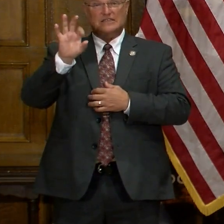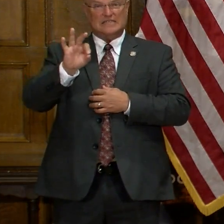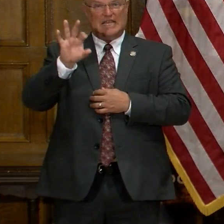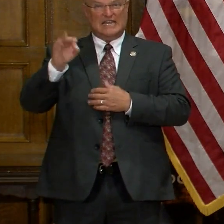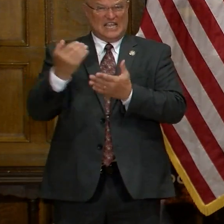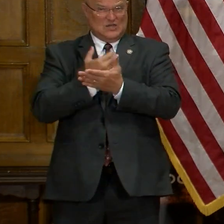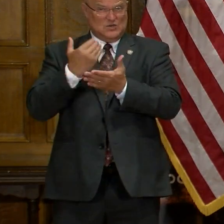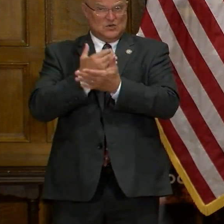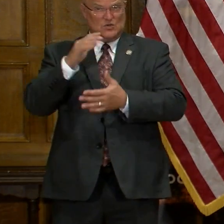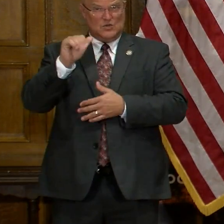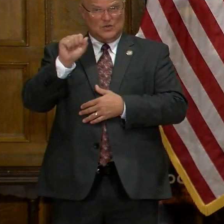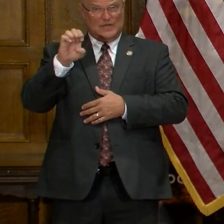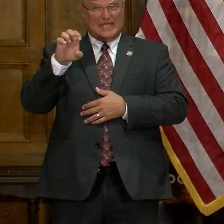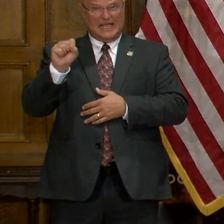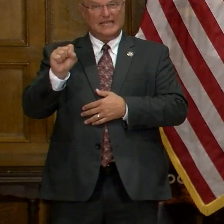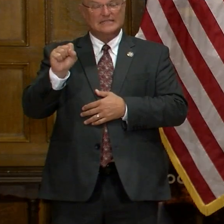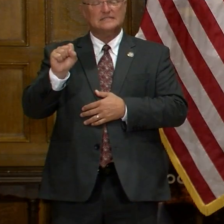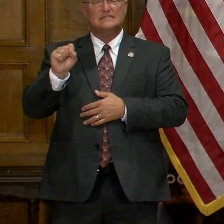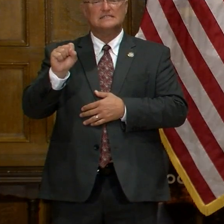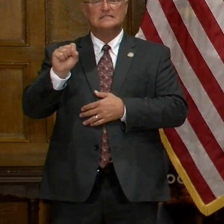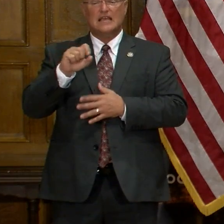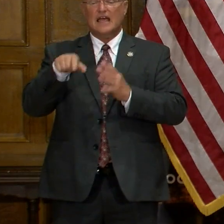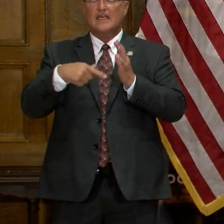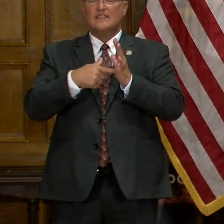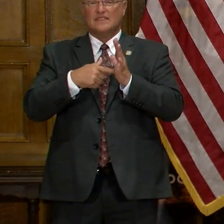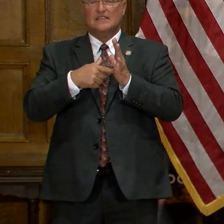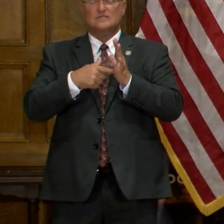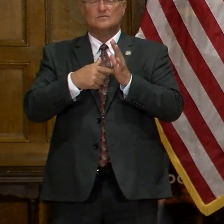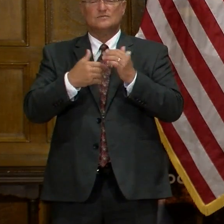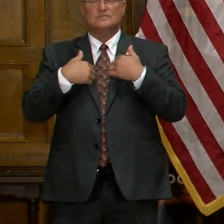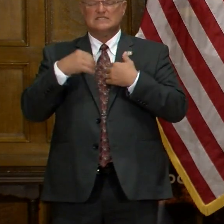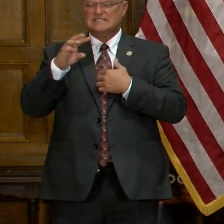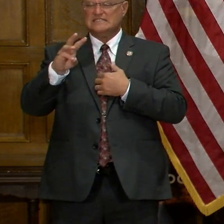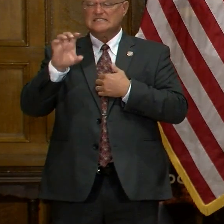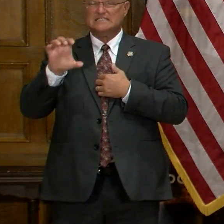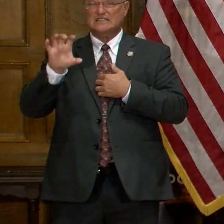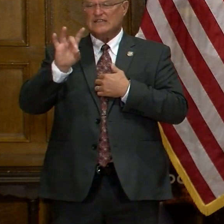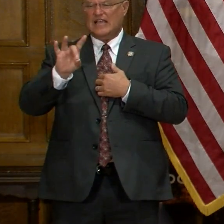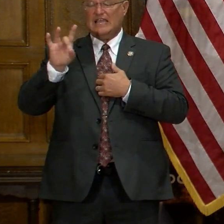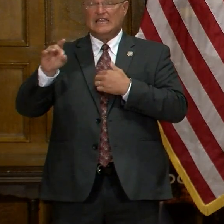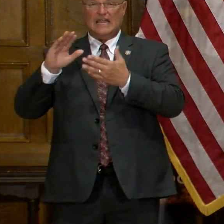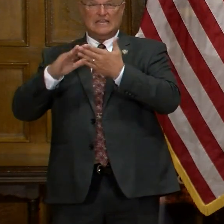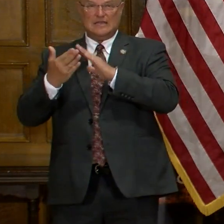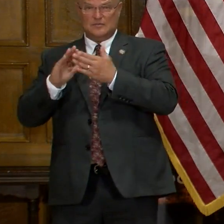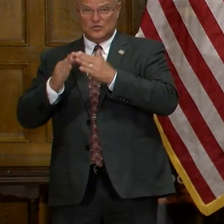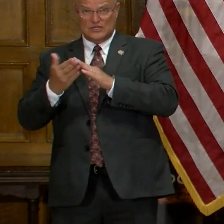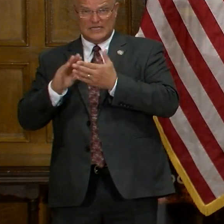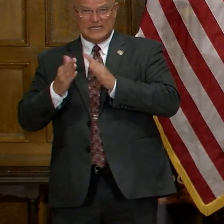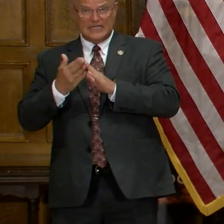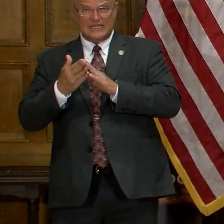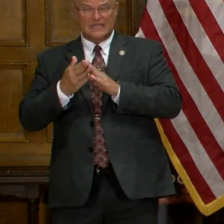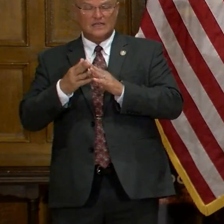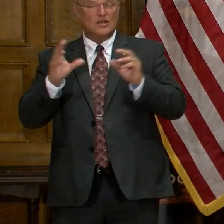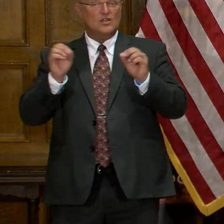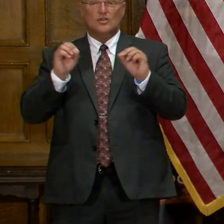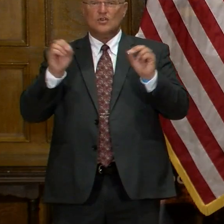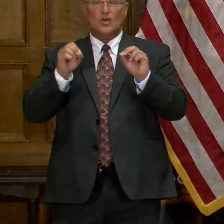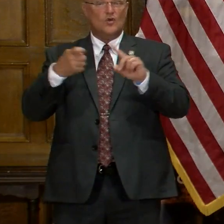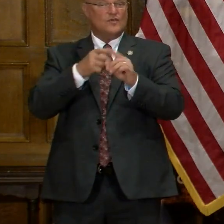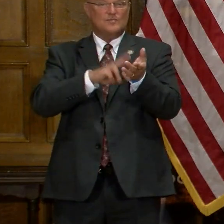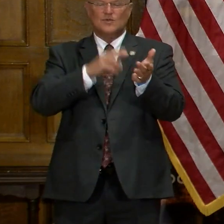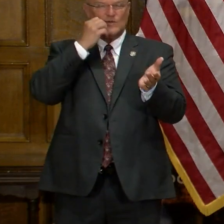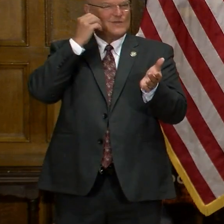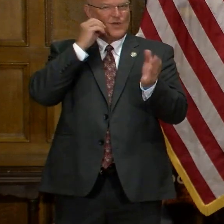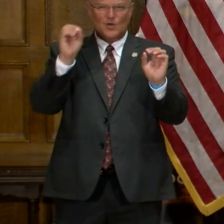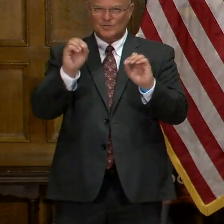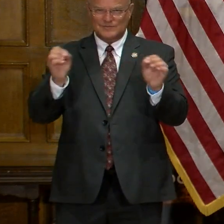699 new cases. These were comprised of 688 community cases, no reported cases from nursing